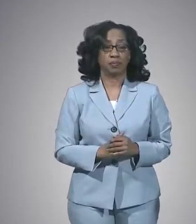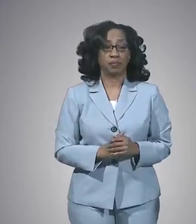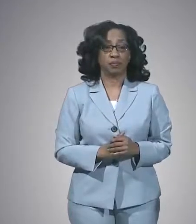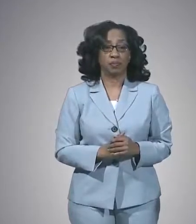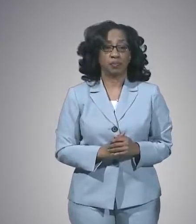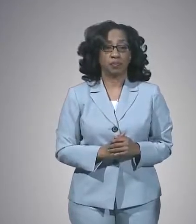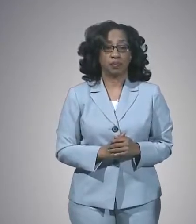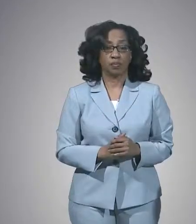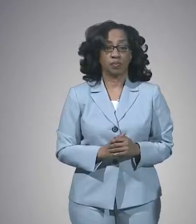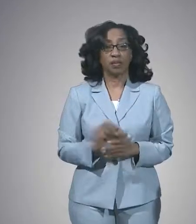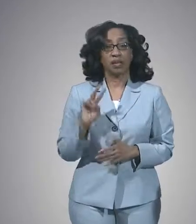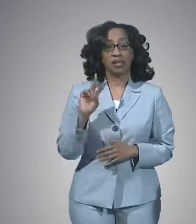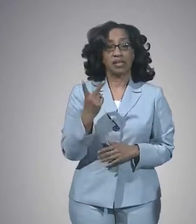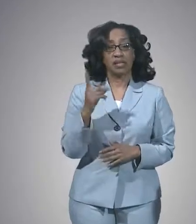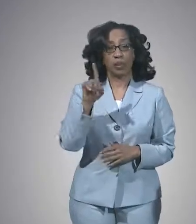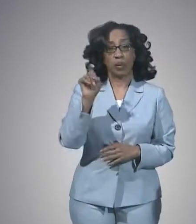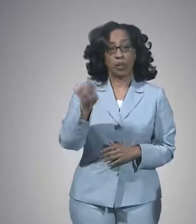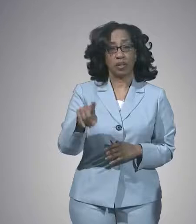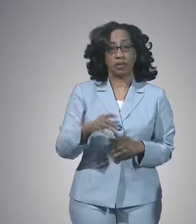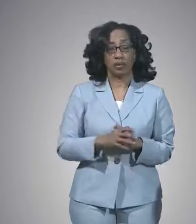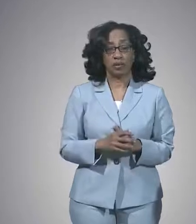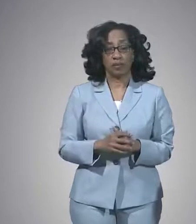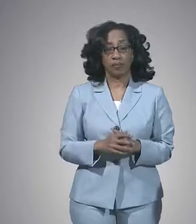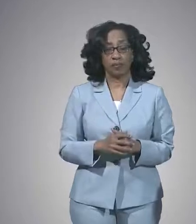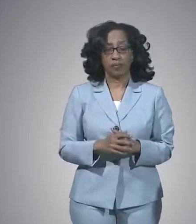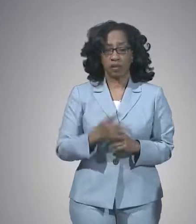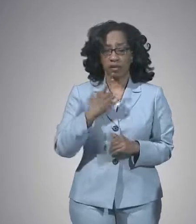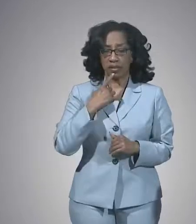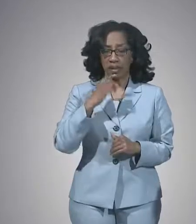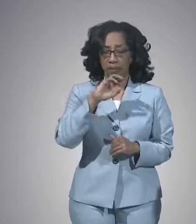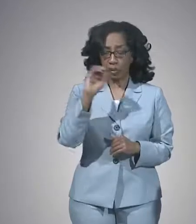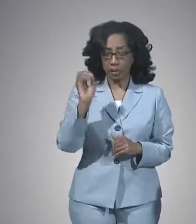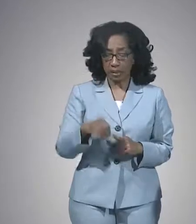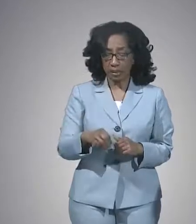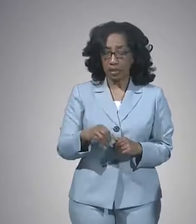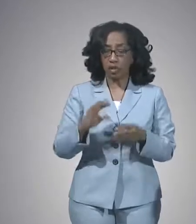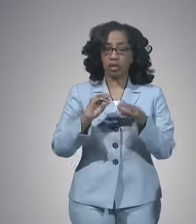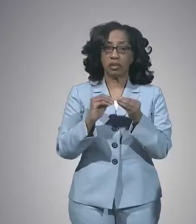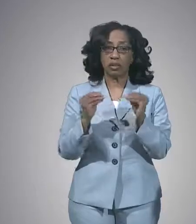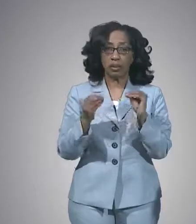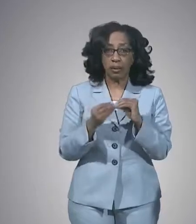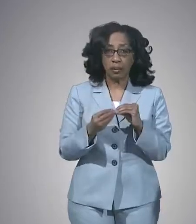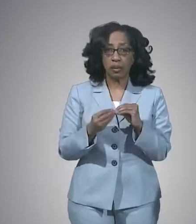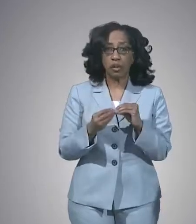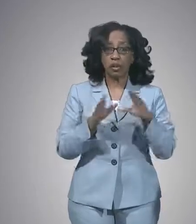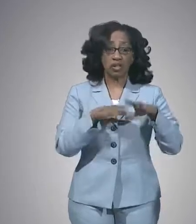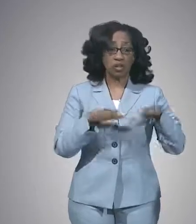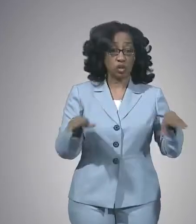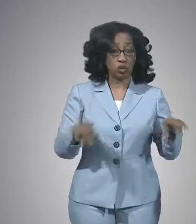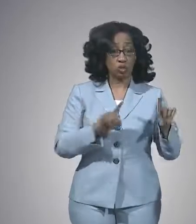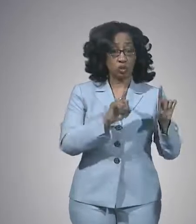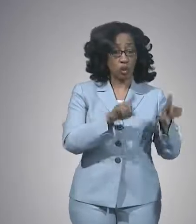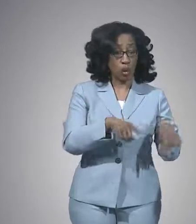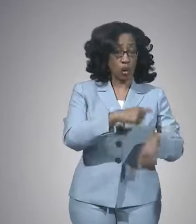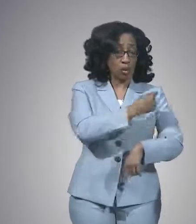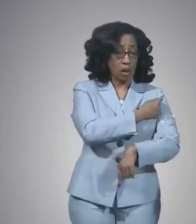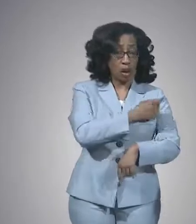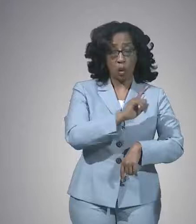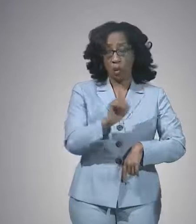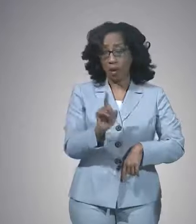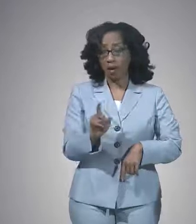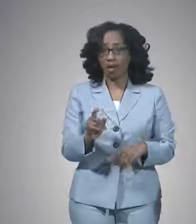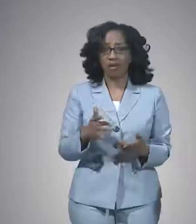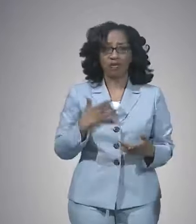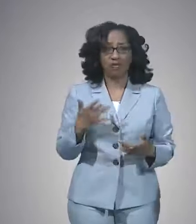And then just to follow up, I know you were talking about percentages and numbers and places to go for children to get vaccinated, and I'm sure you feel like a